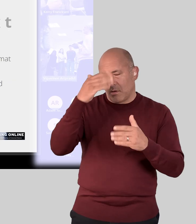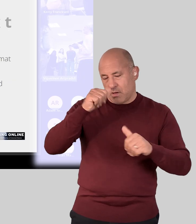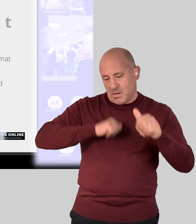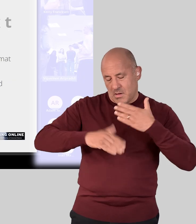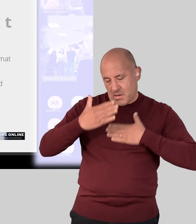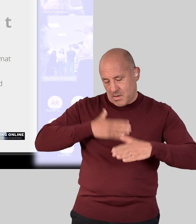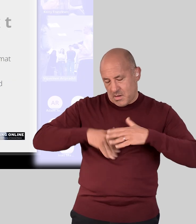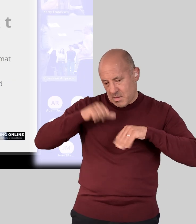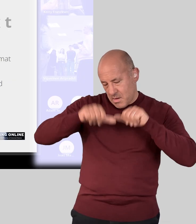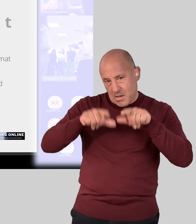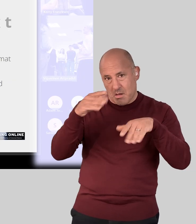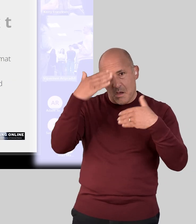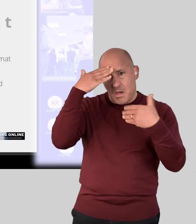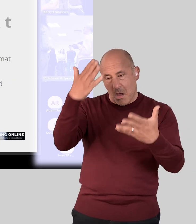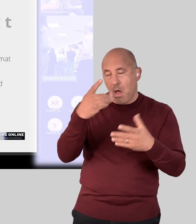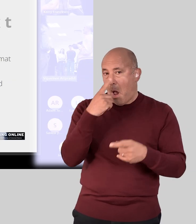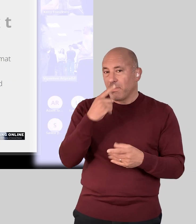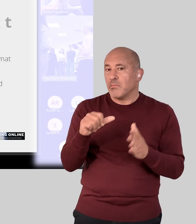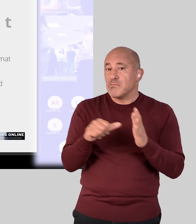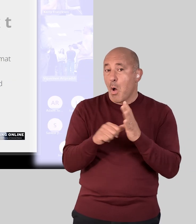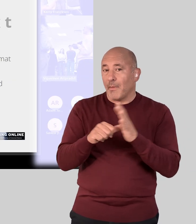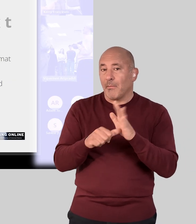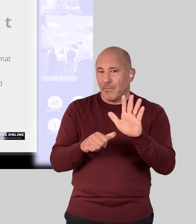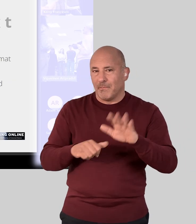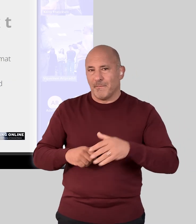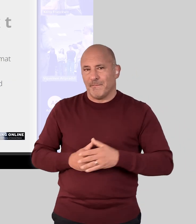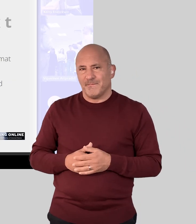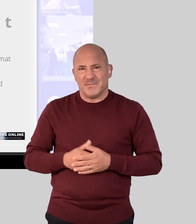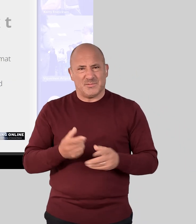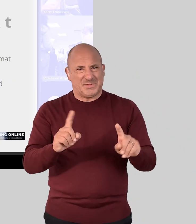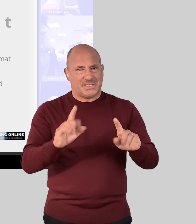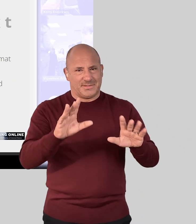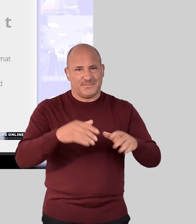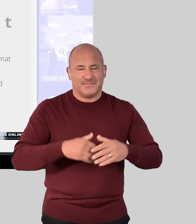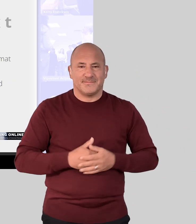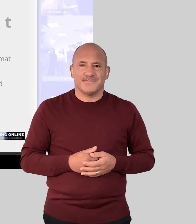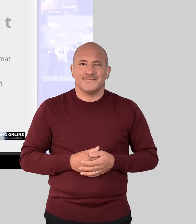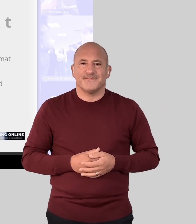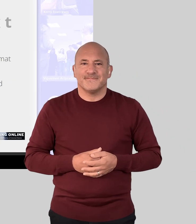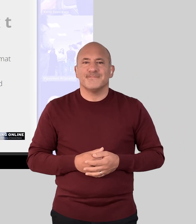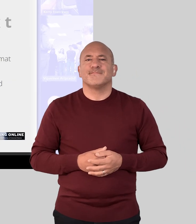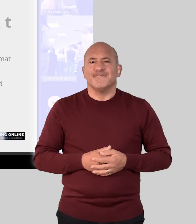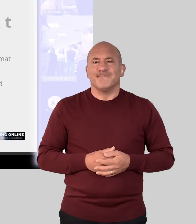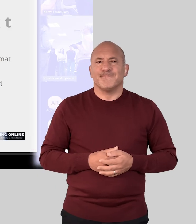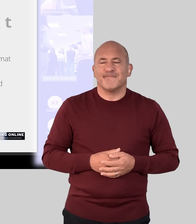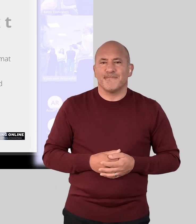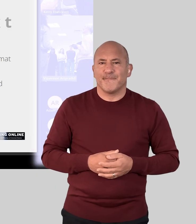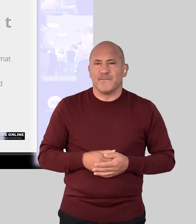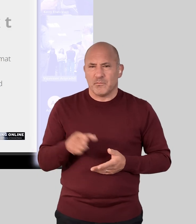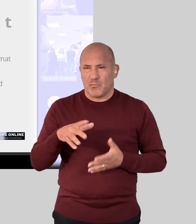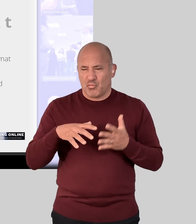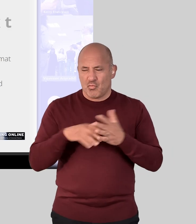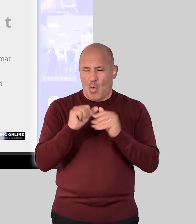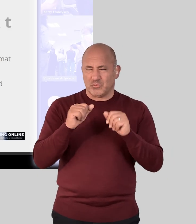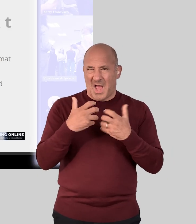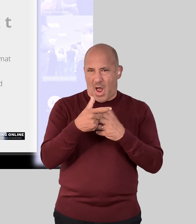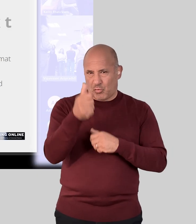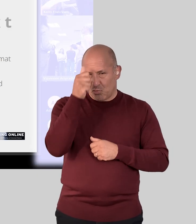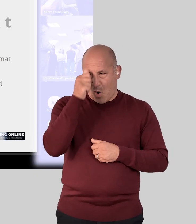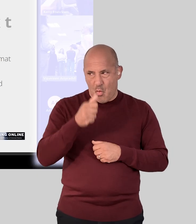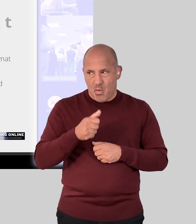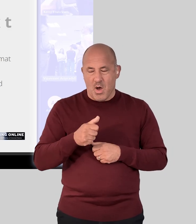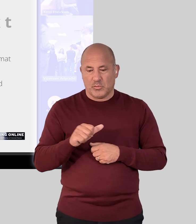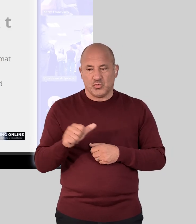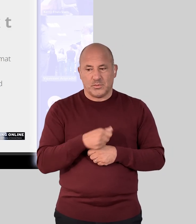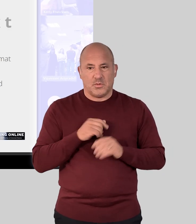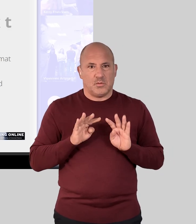could create problems if you're not aware with the etiquette are not knowing the cultural cues to